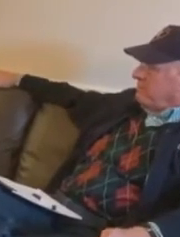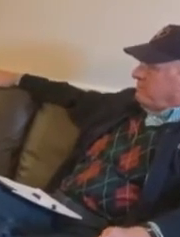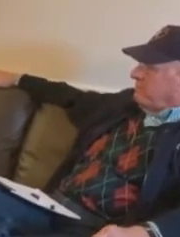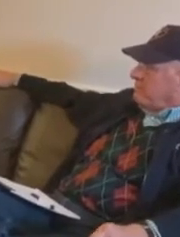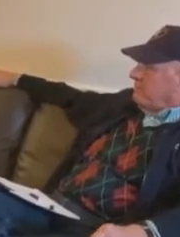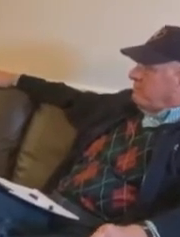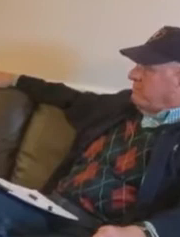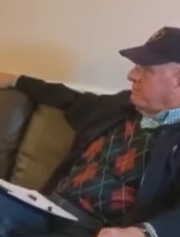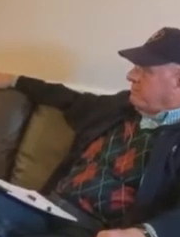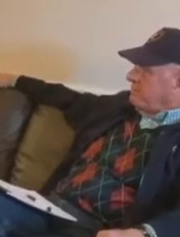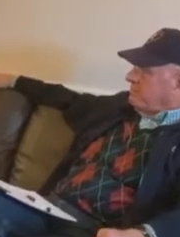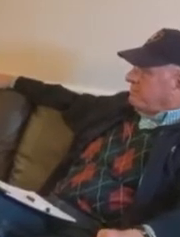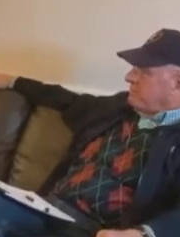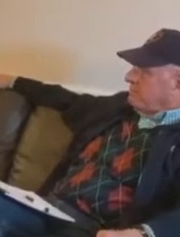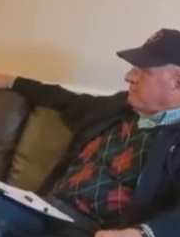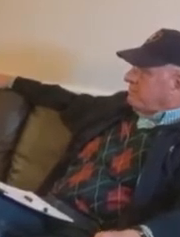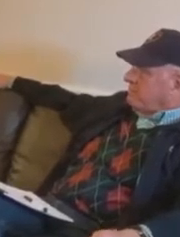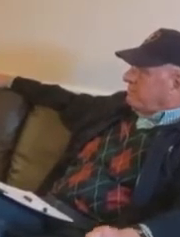in service,